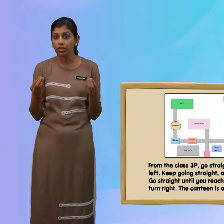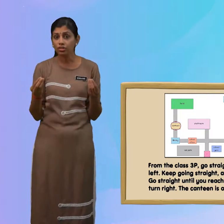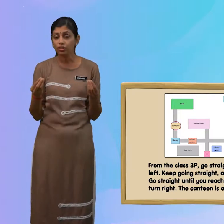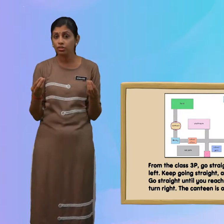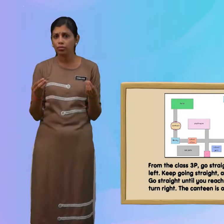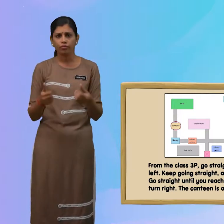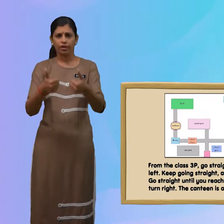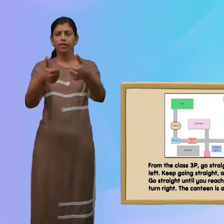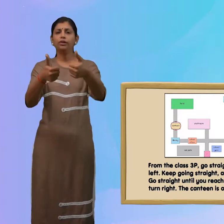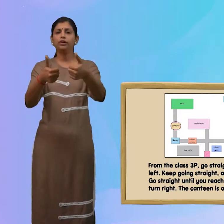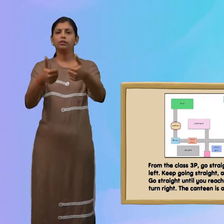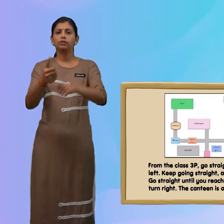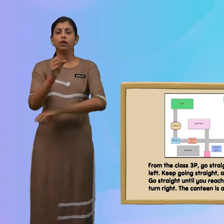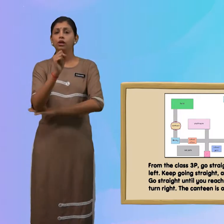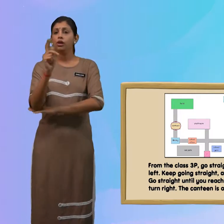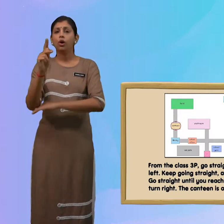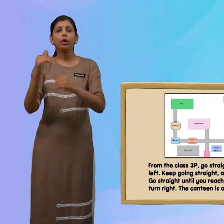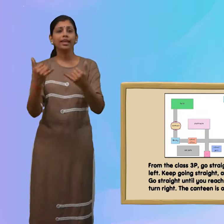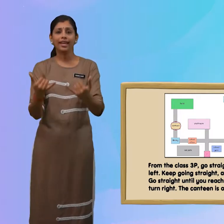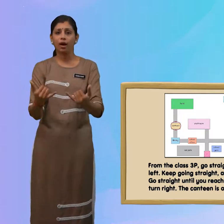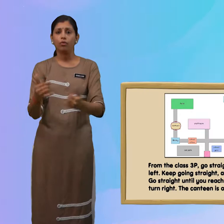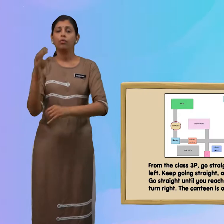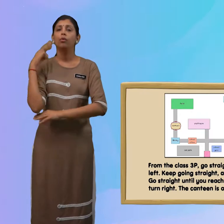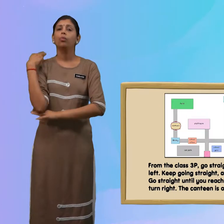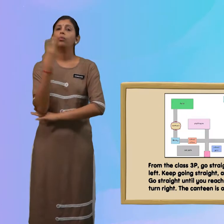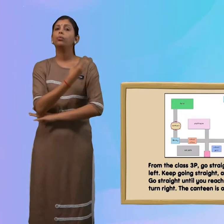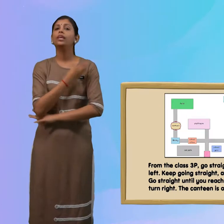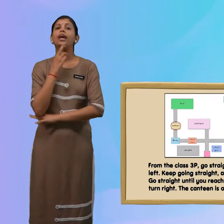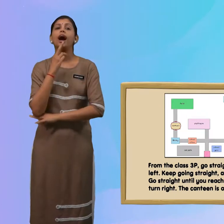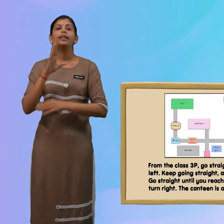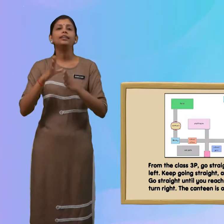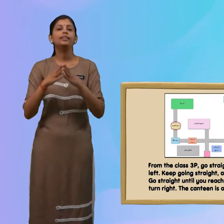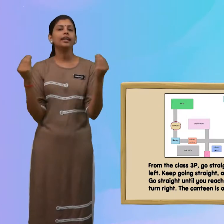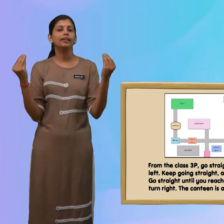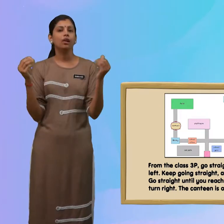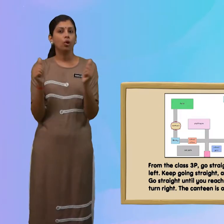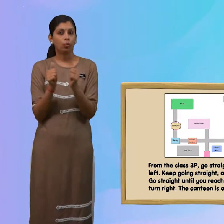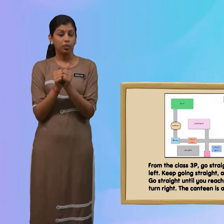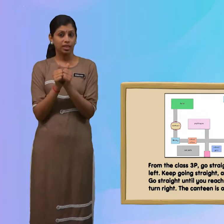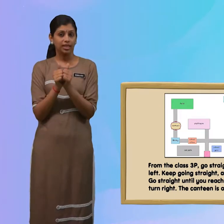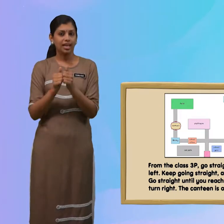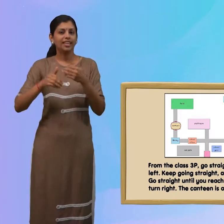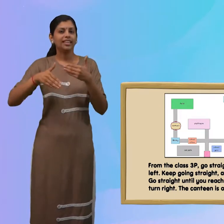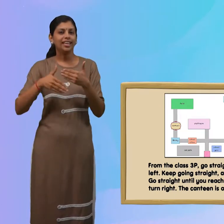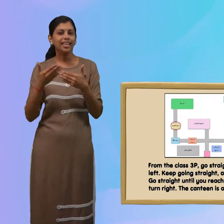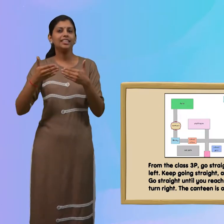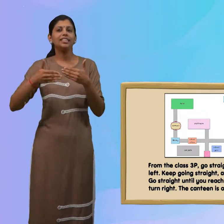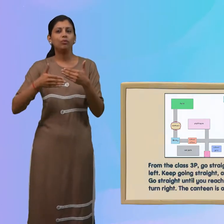Finish? Very good! Okay, now we are done with the easy